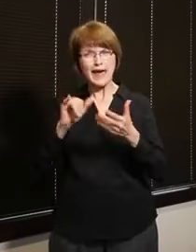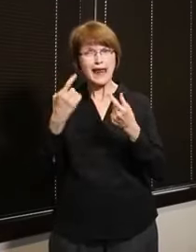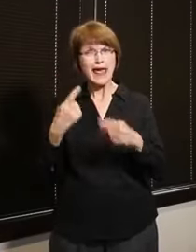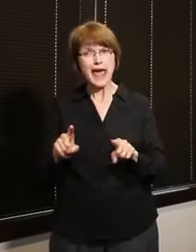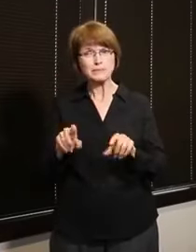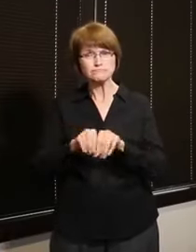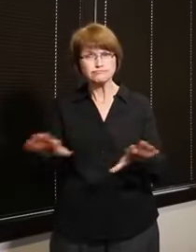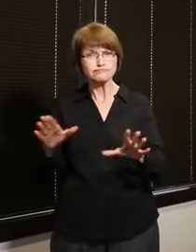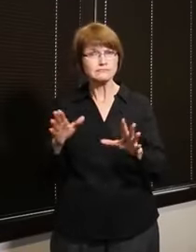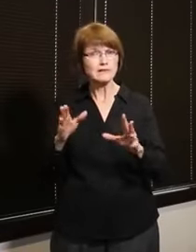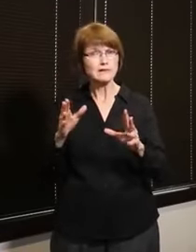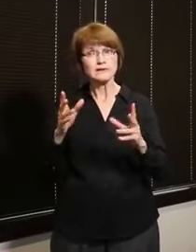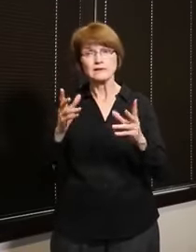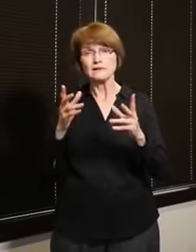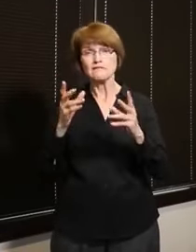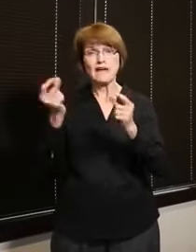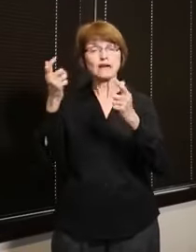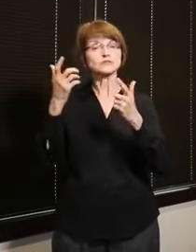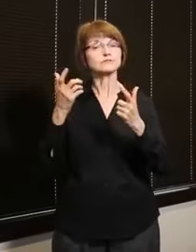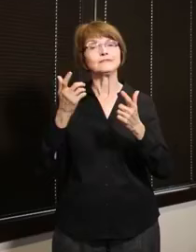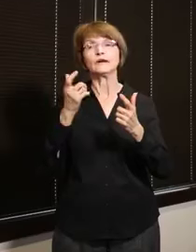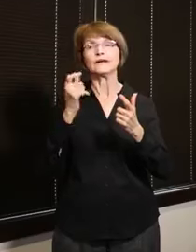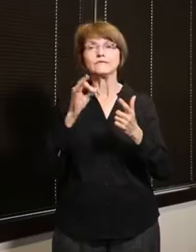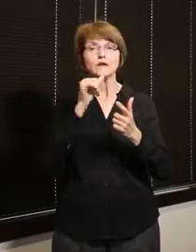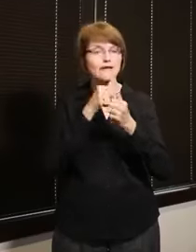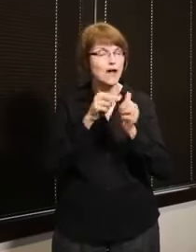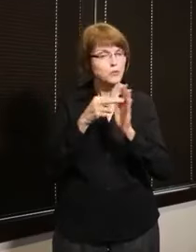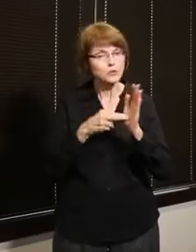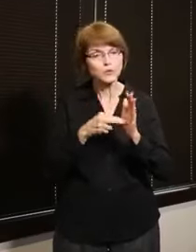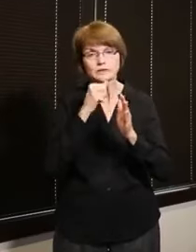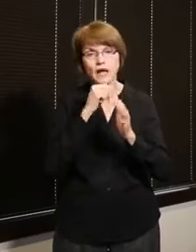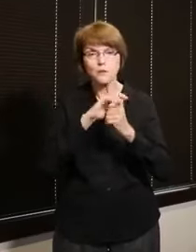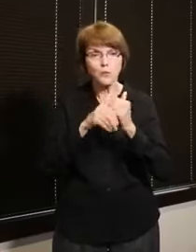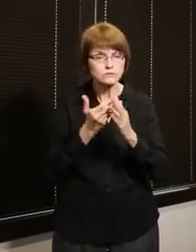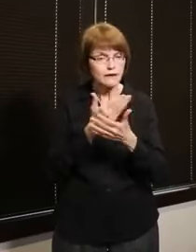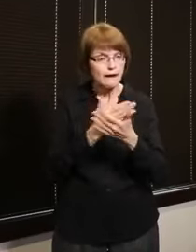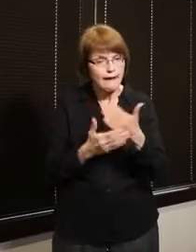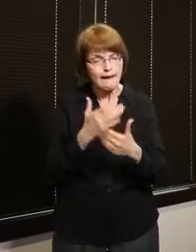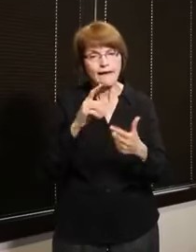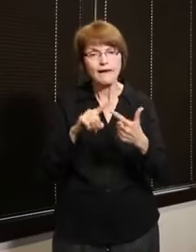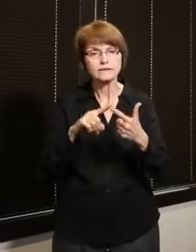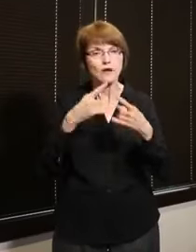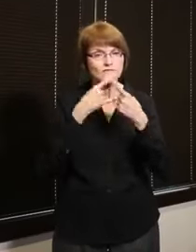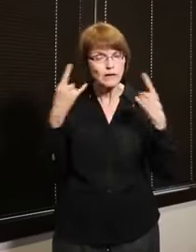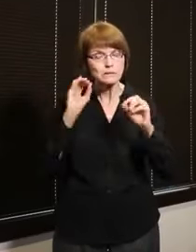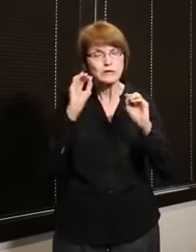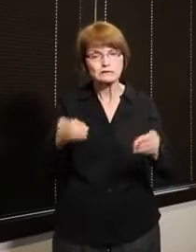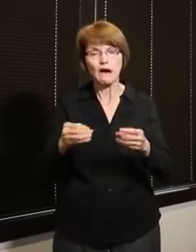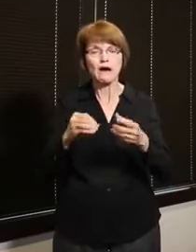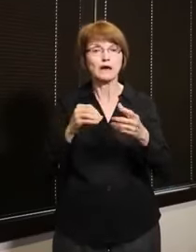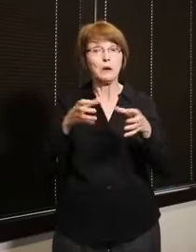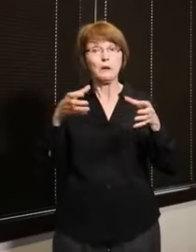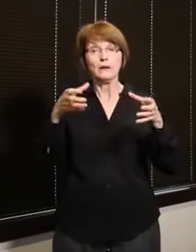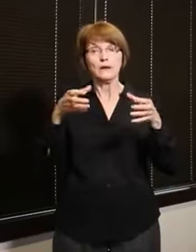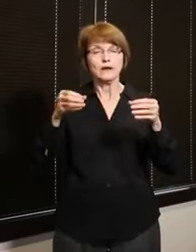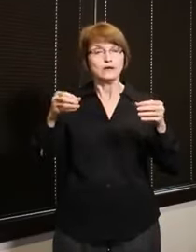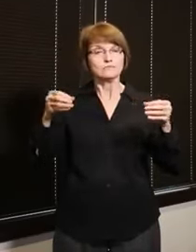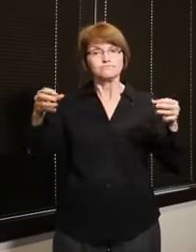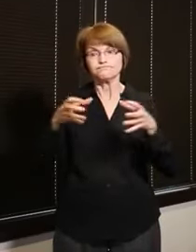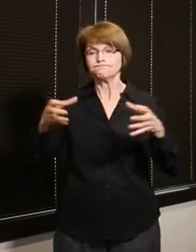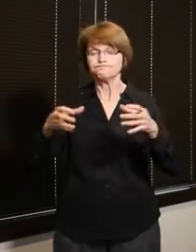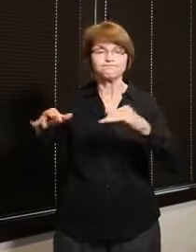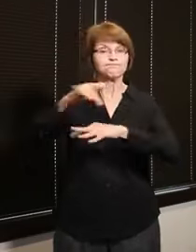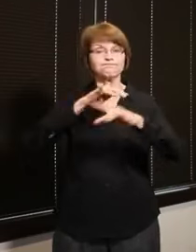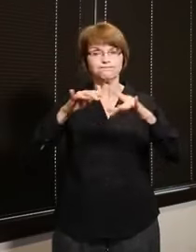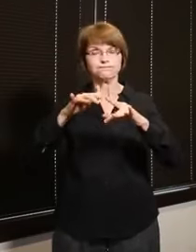in large groups, if they're not washing their hands, if they're not wearing face masks, all of those things contribute to the